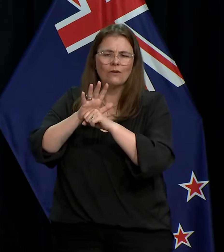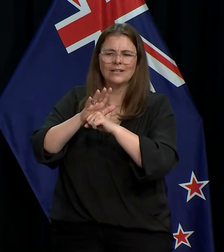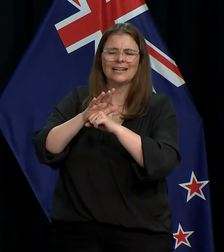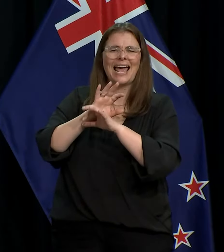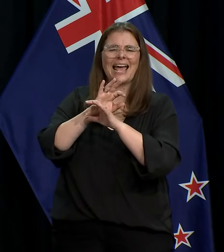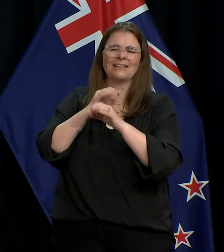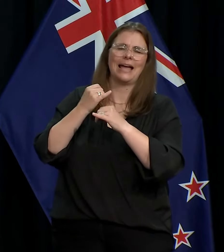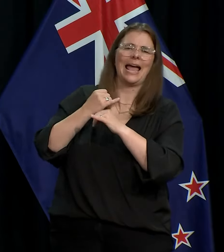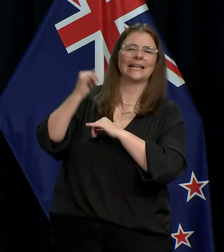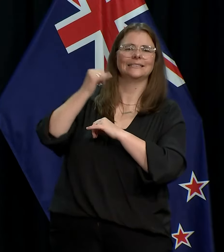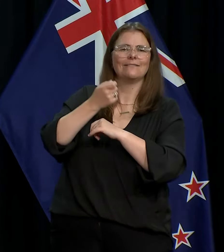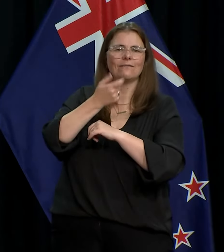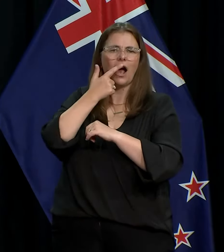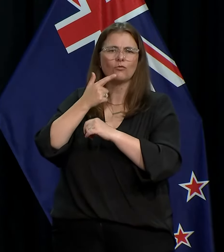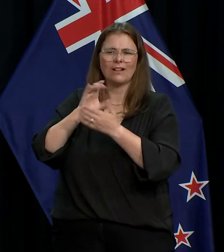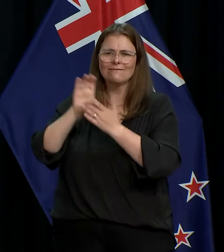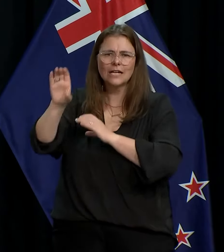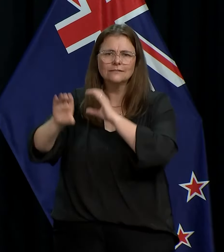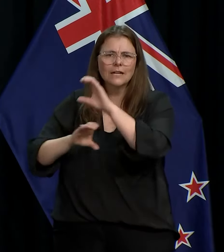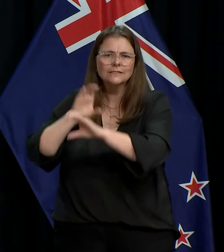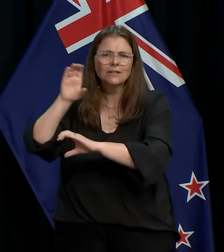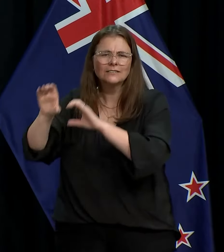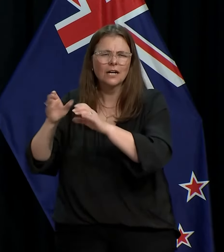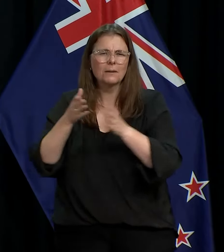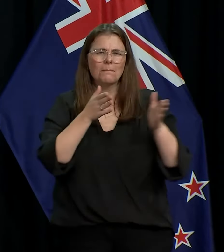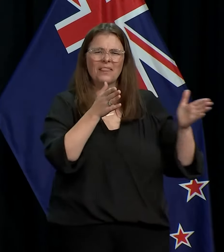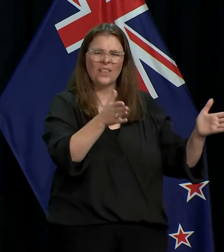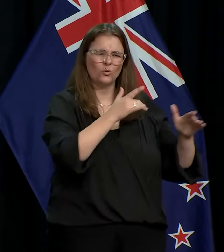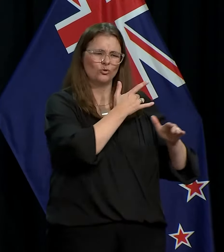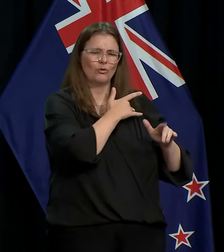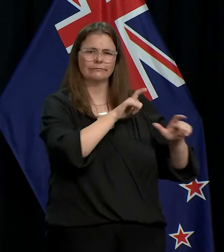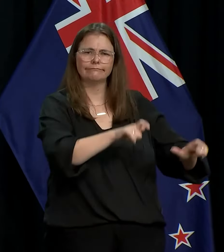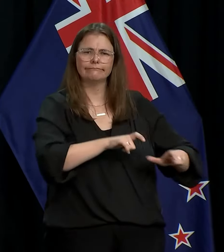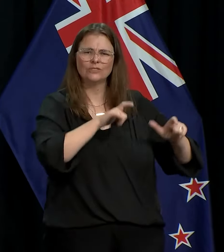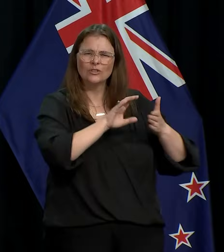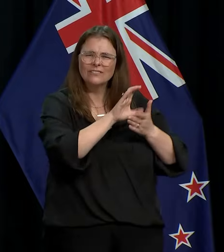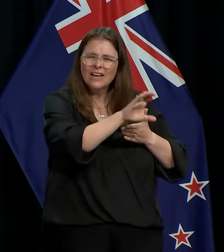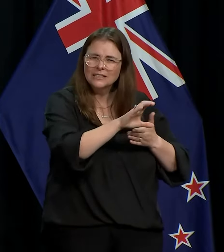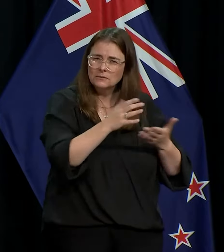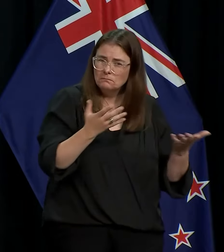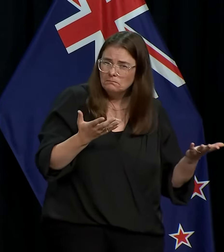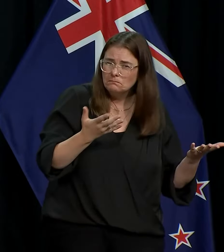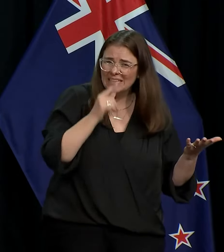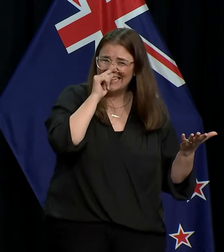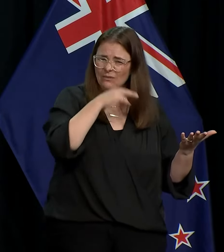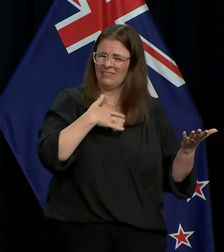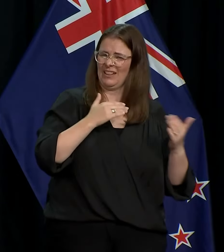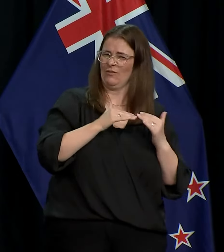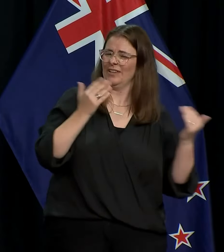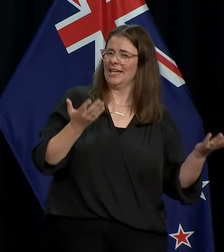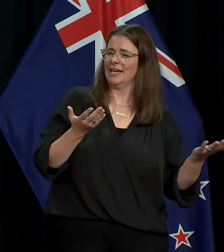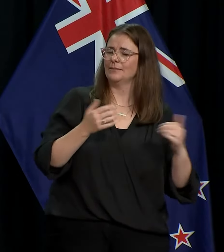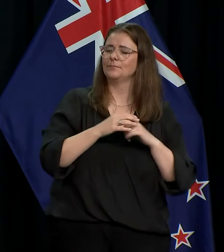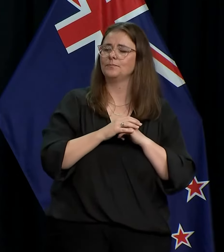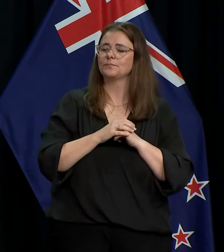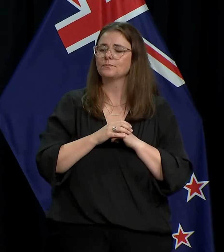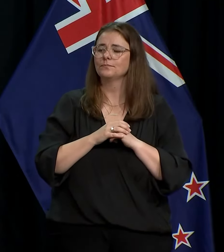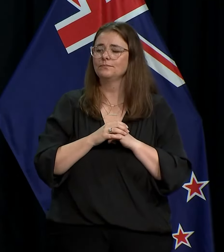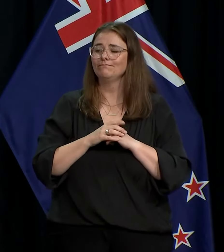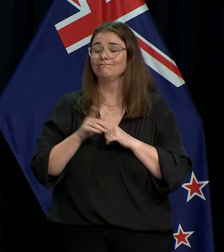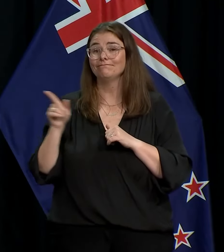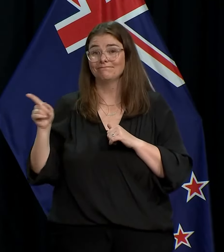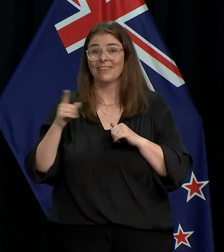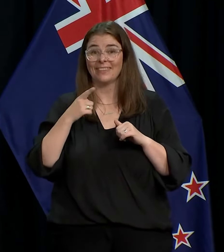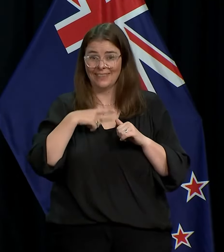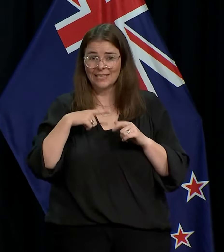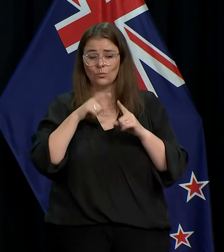antivirals being funded really, really quickly. And I guess they don't think that's fair. Here is where the role for